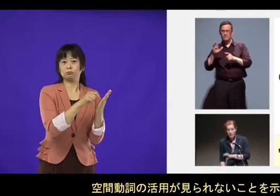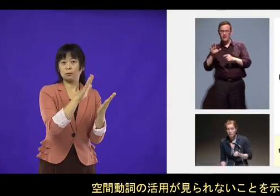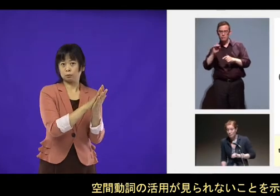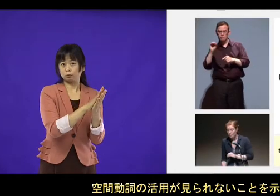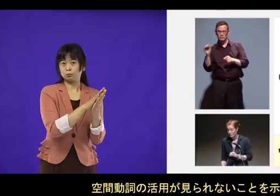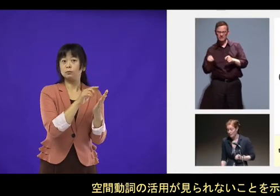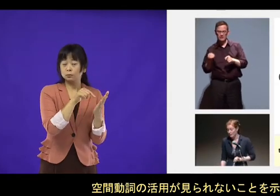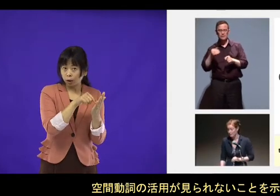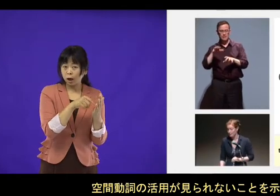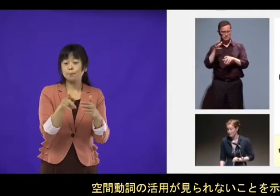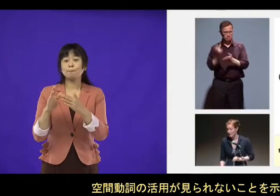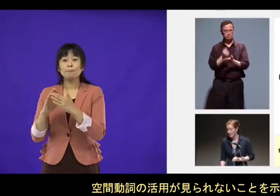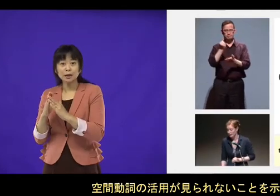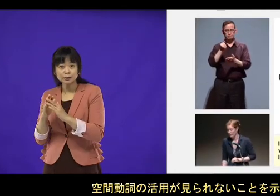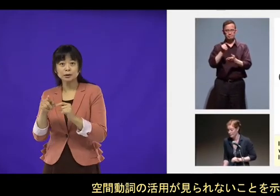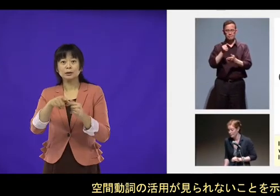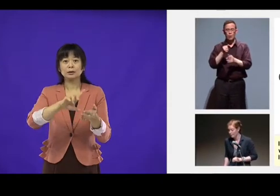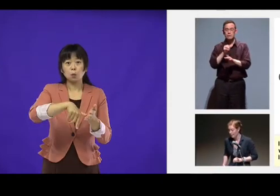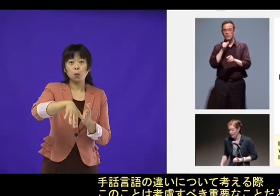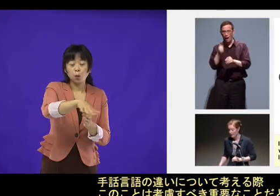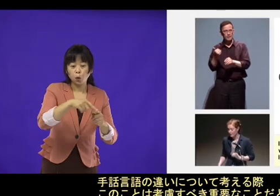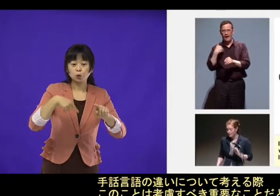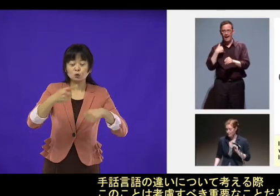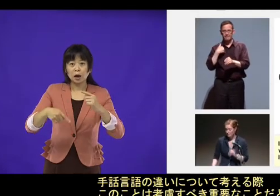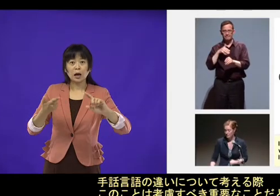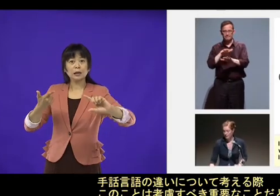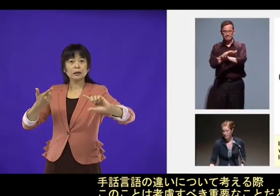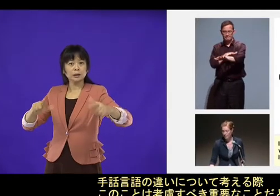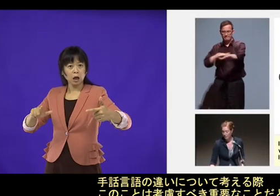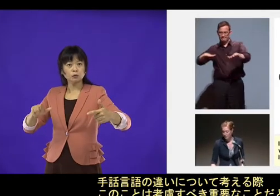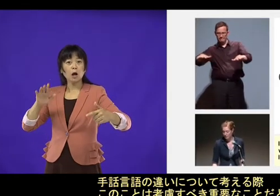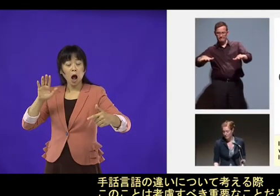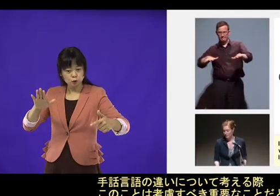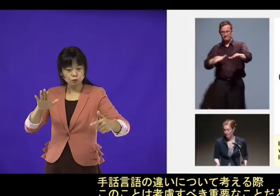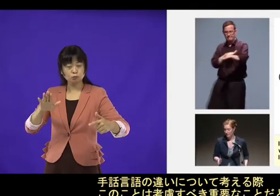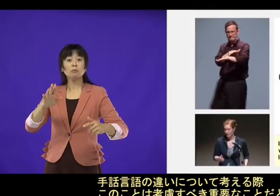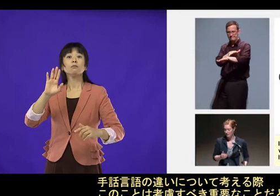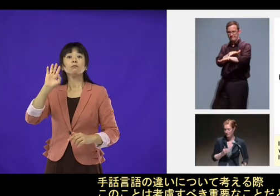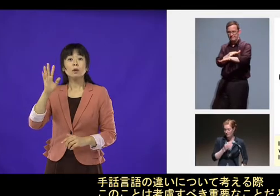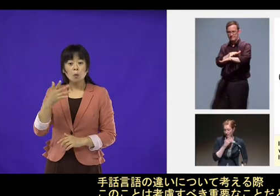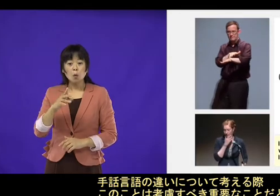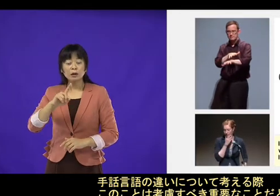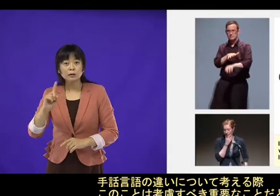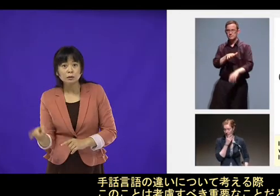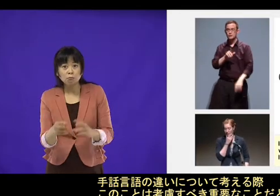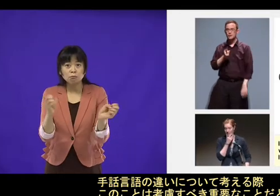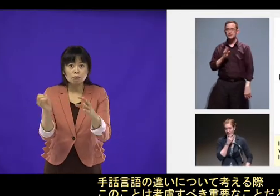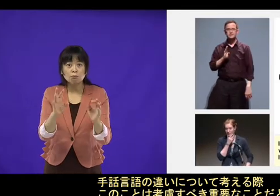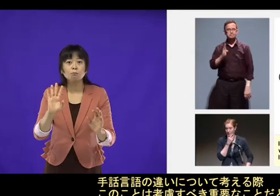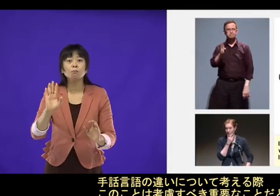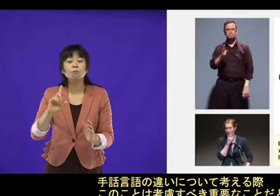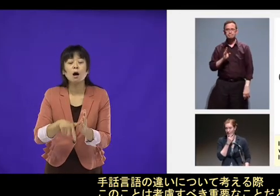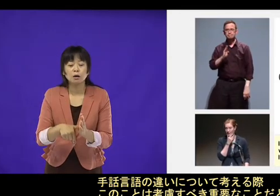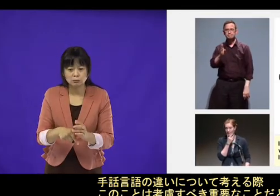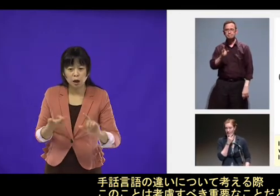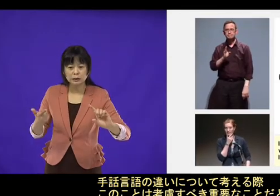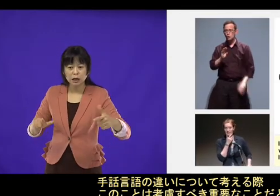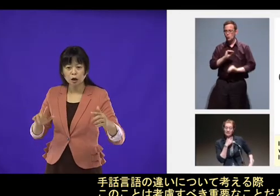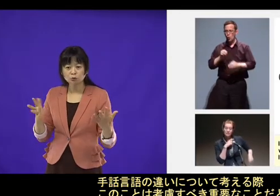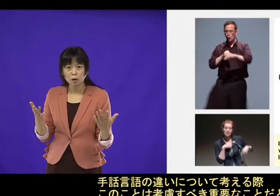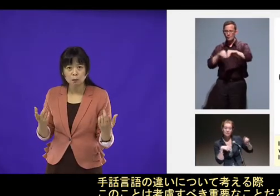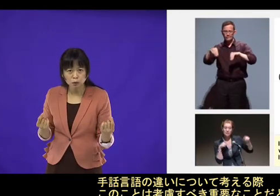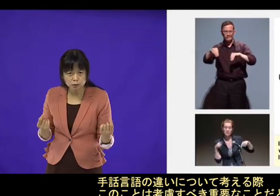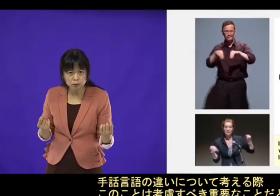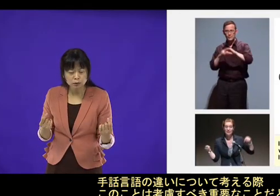the spatial verb inflection is lacking. And I think this is really important to consider when we think about